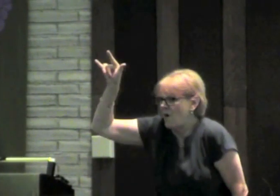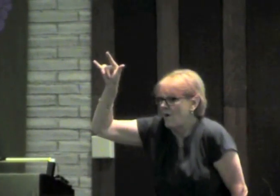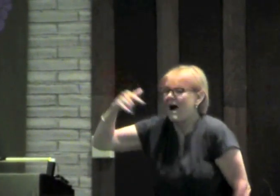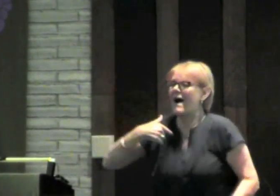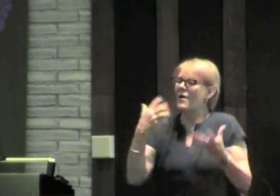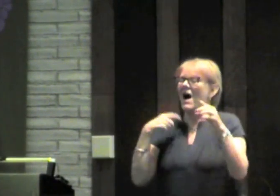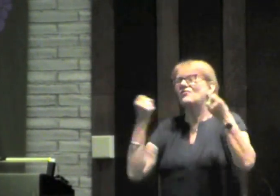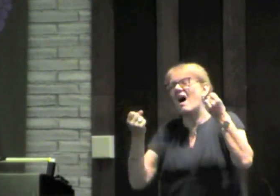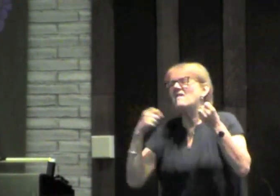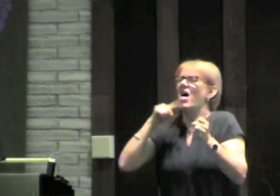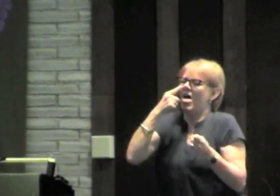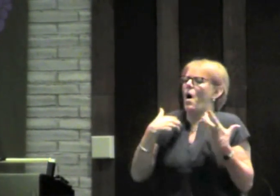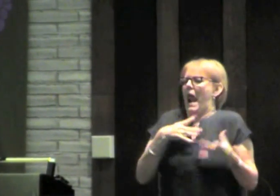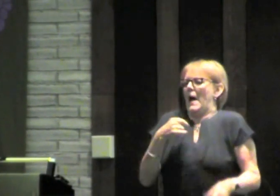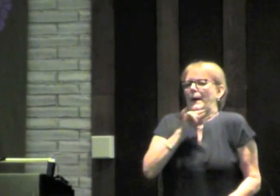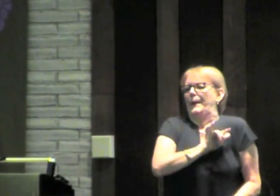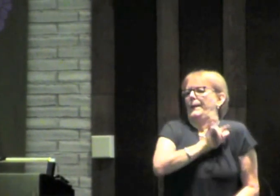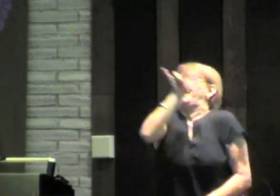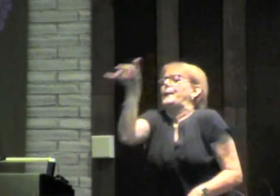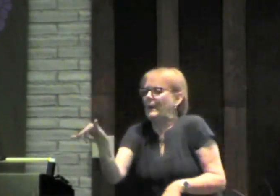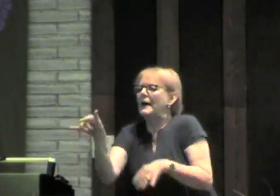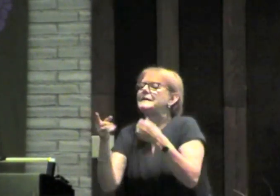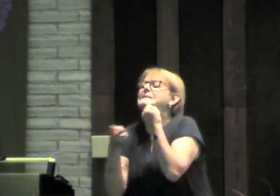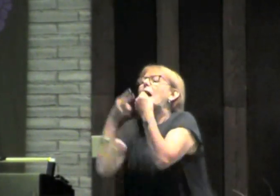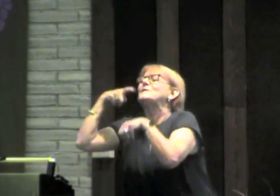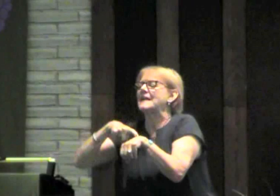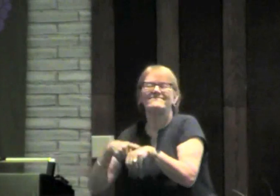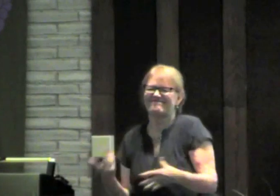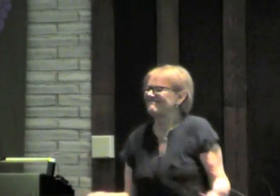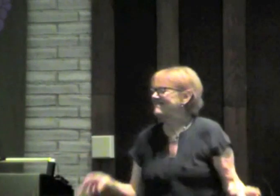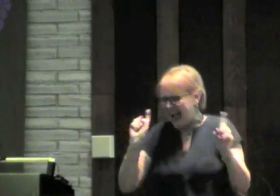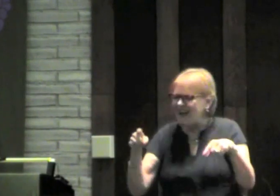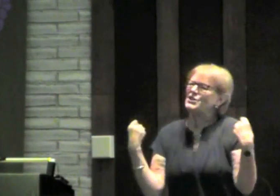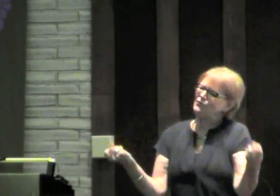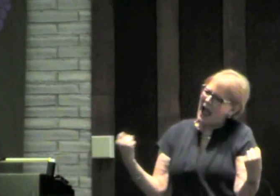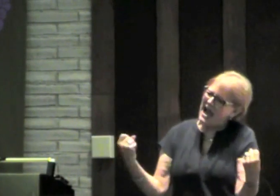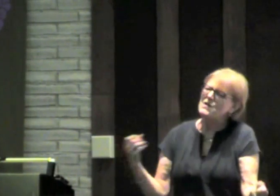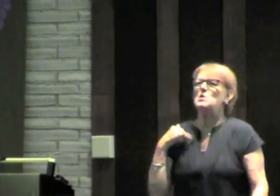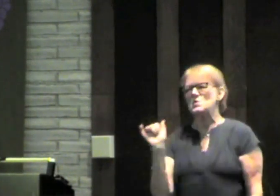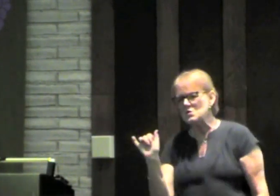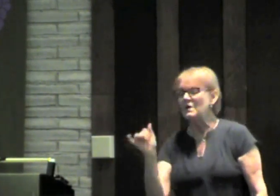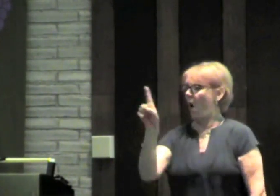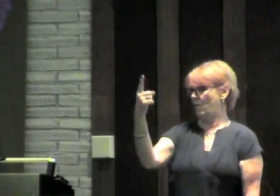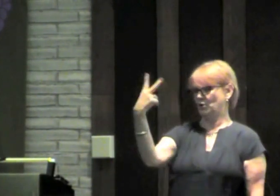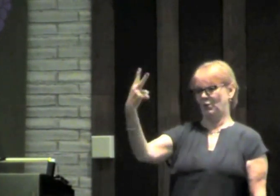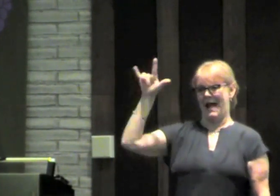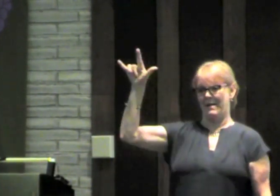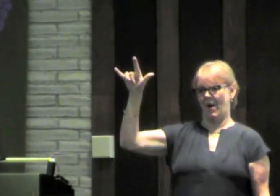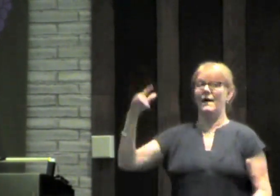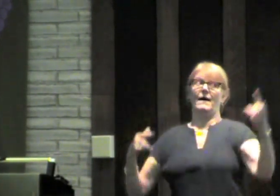And there are only 2 airports that they have. I was hoping that we could just fly from city to city and save our time, but we couldn't because